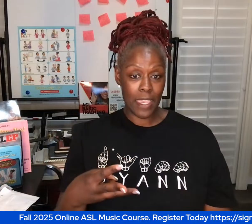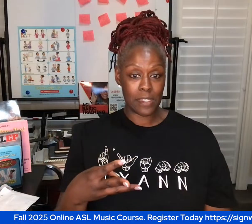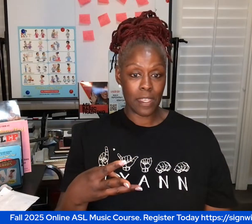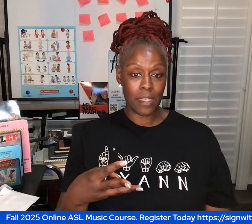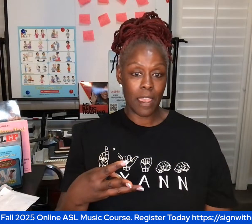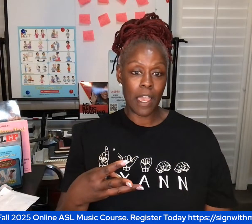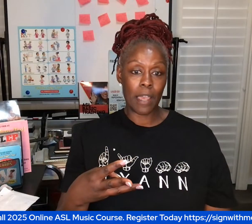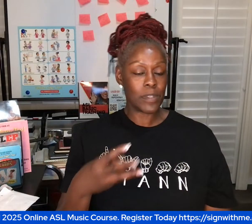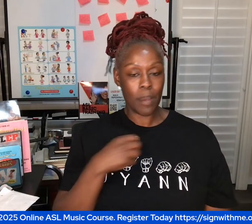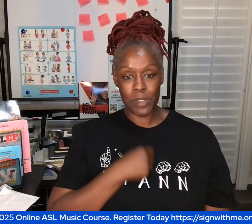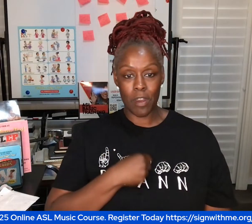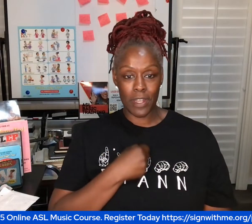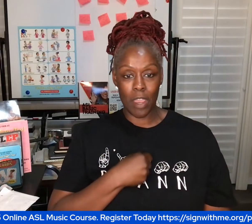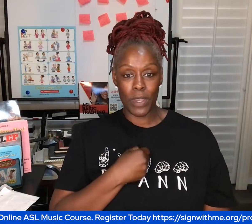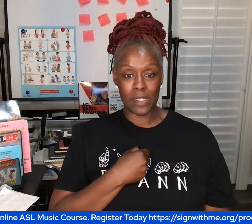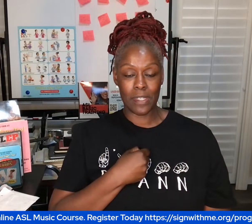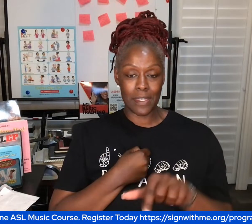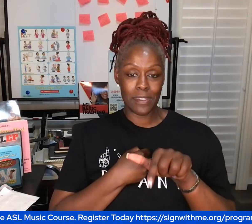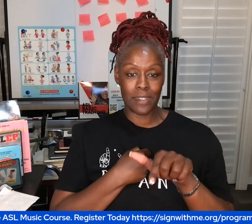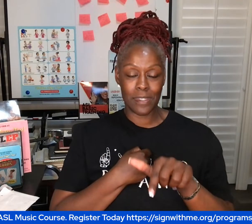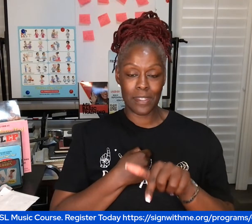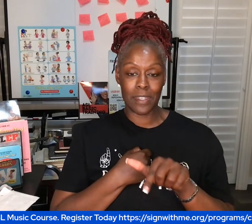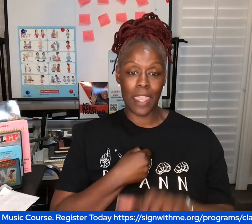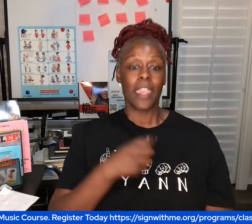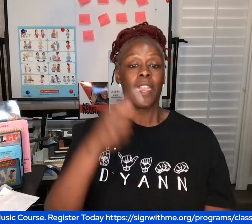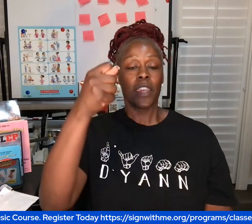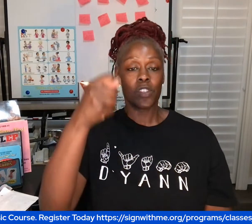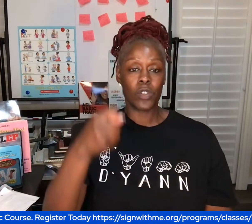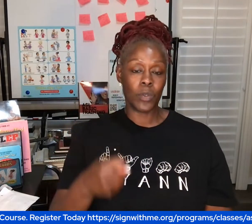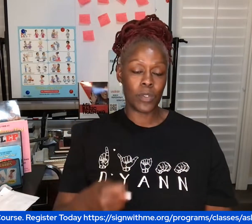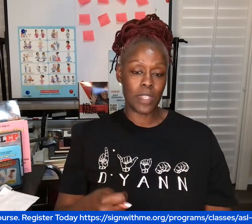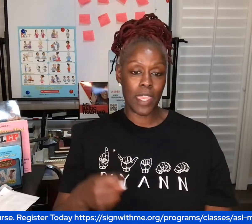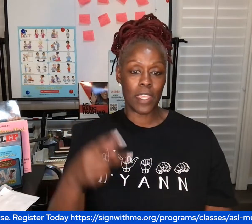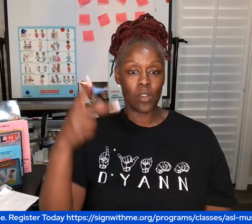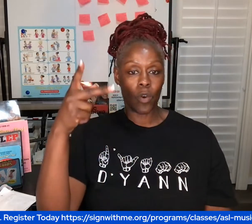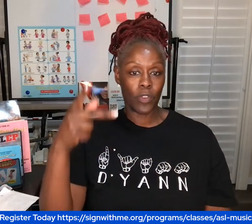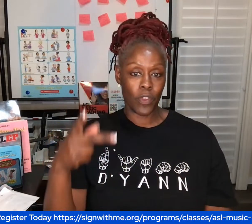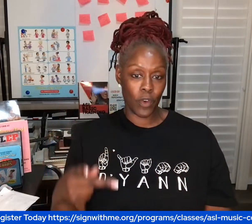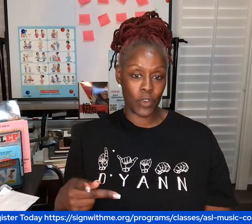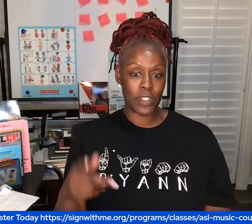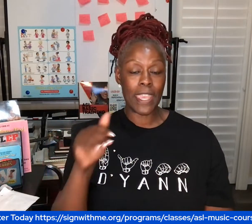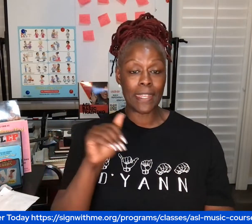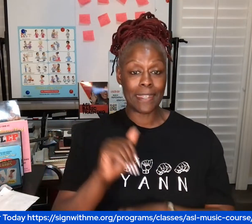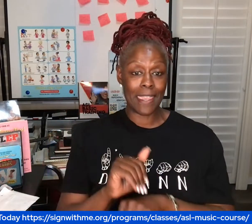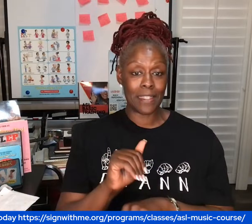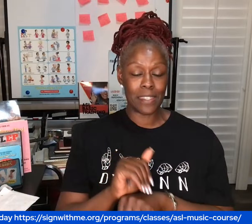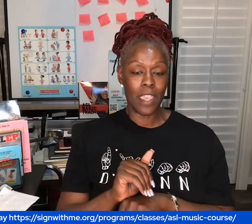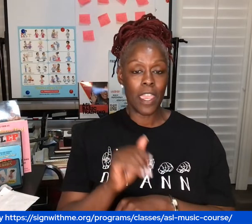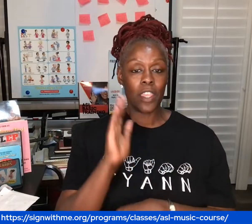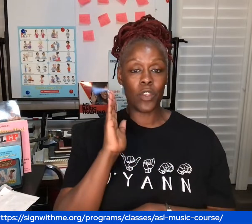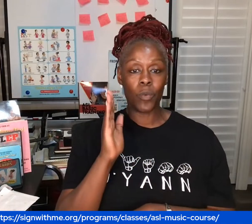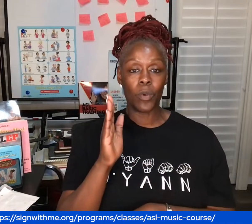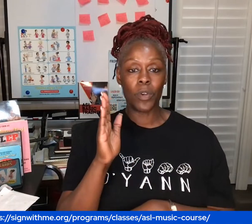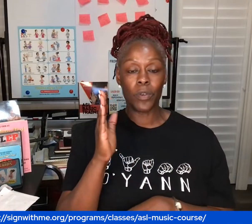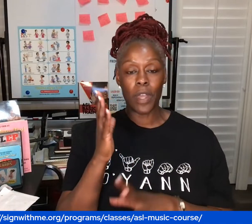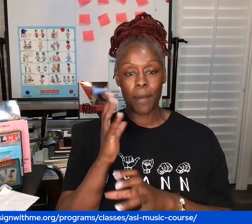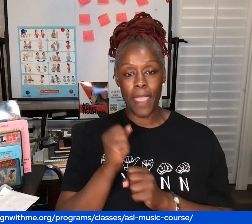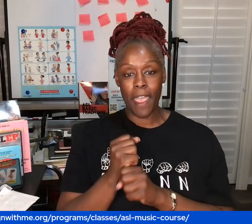Wednesdays. I'm sorry, not Wednesday. That's this thing tonight. It's Tuesdays or Thursday nights, and you will have